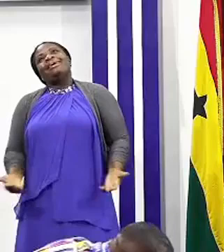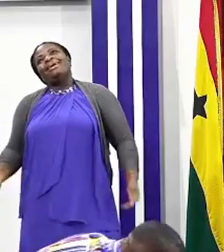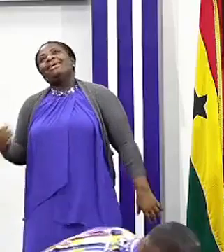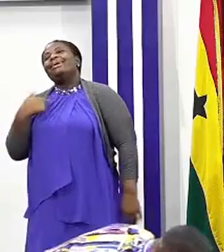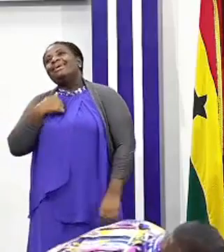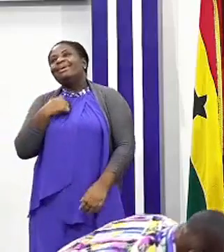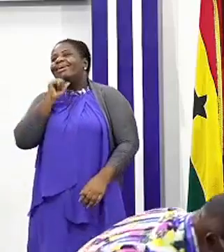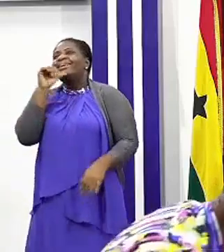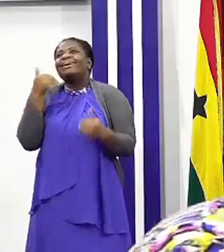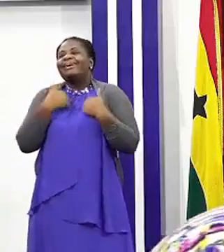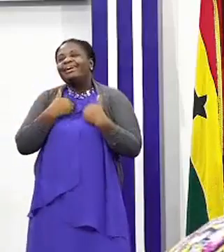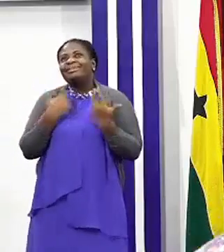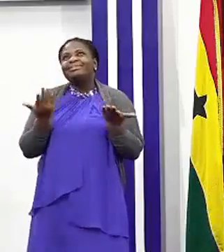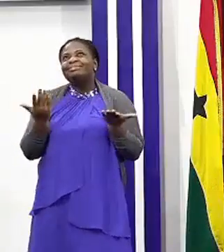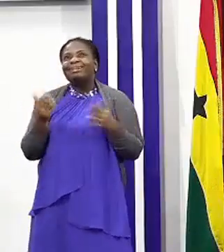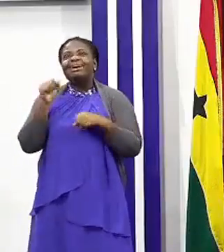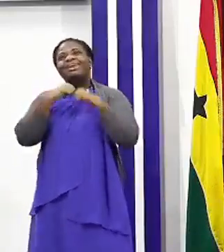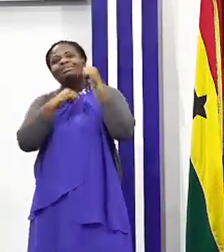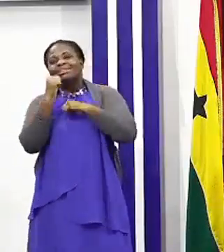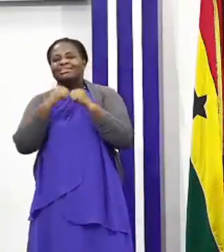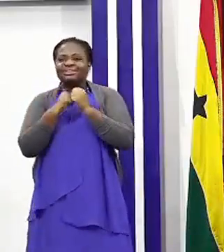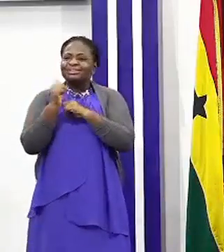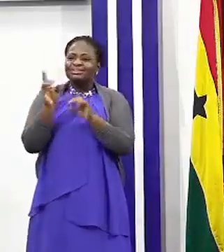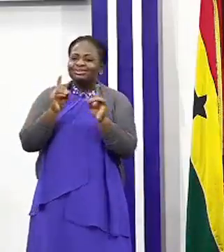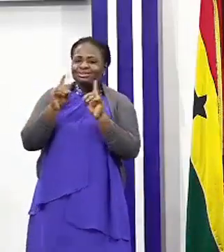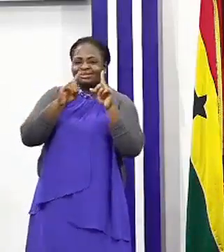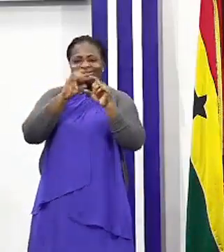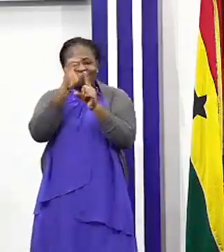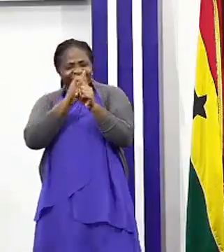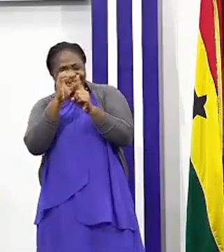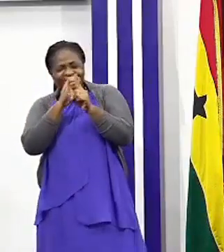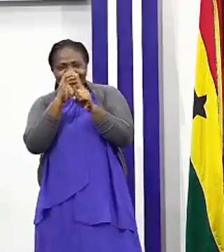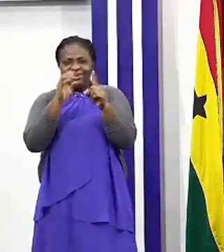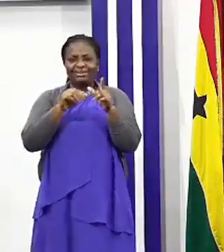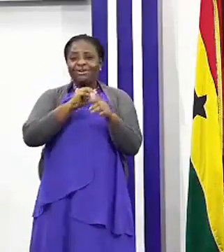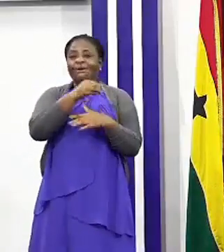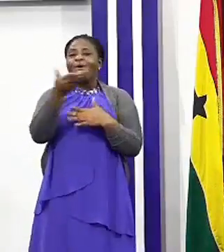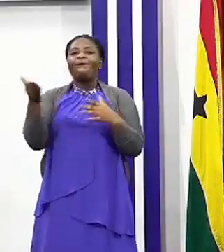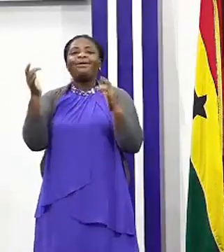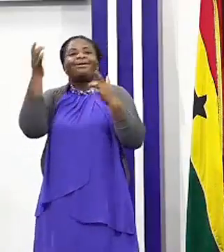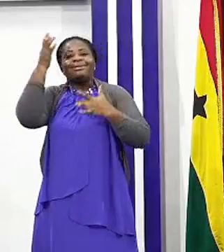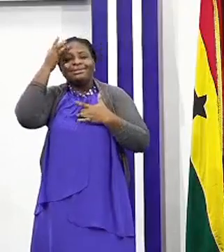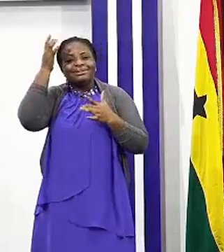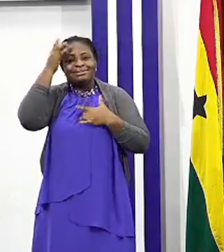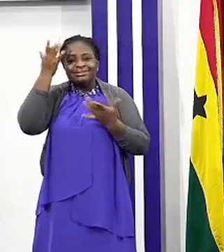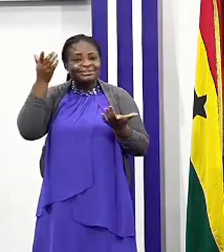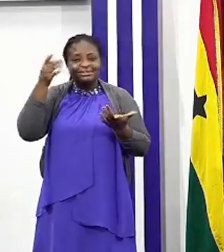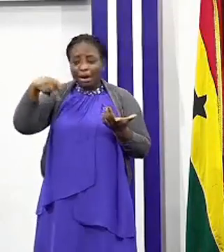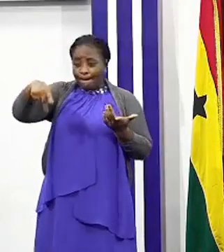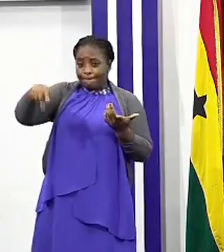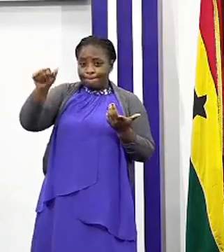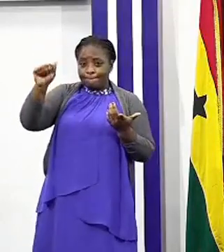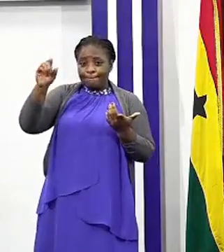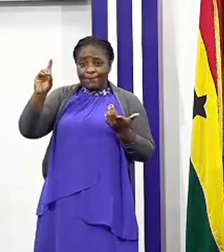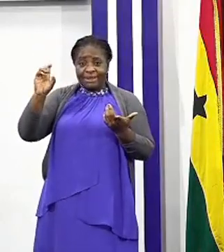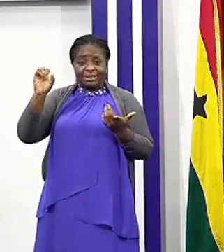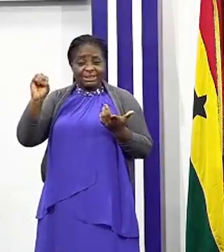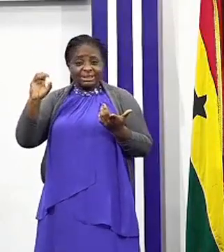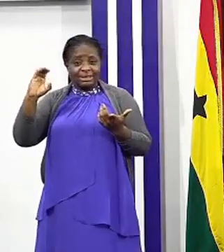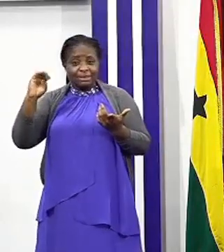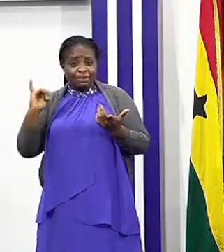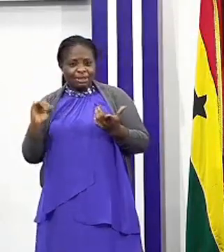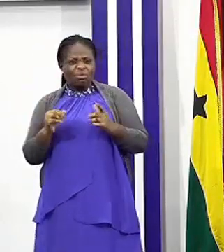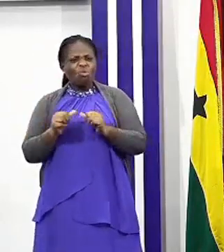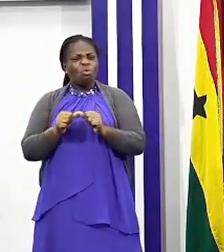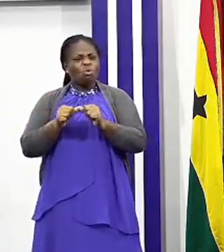have, for example, capacity to do testing of all epidemics. Epidemics will continue to come from time to time.